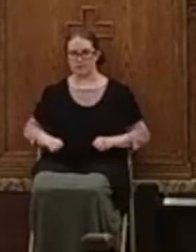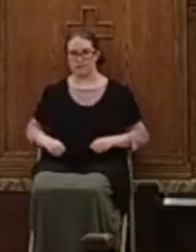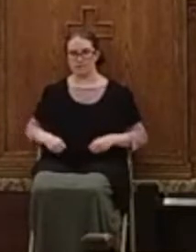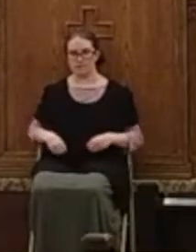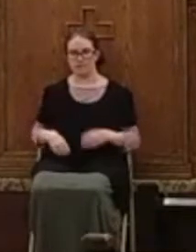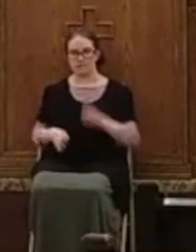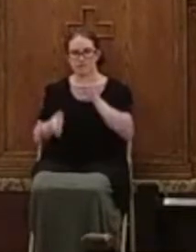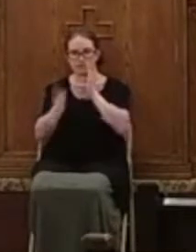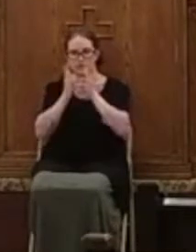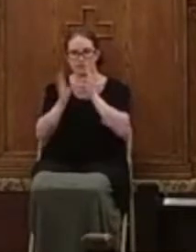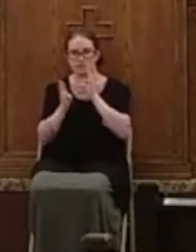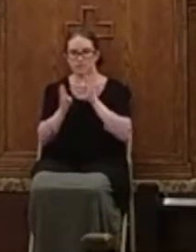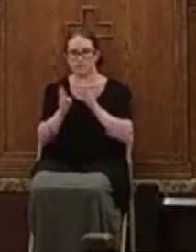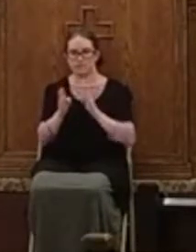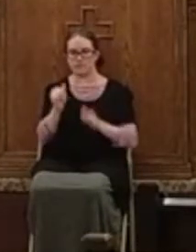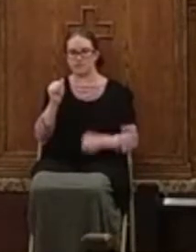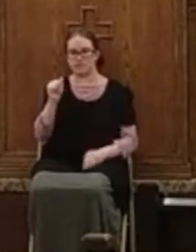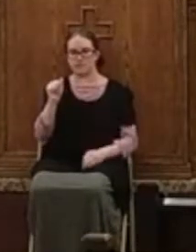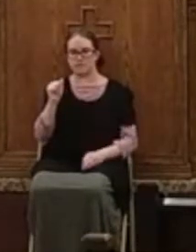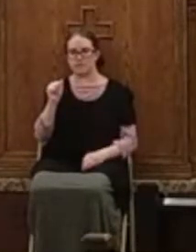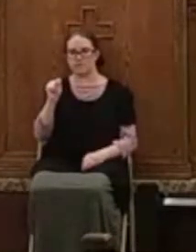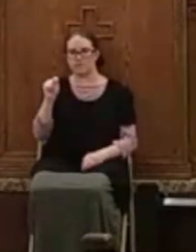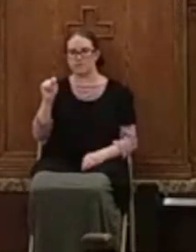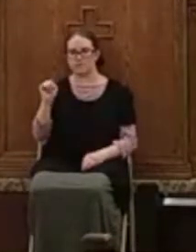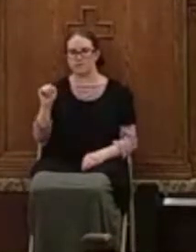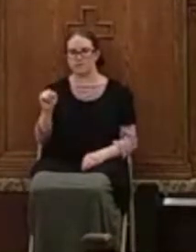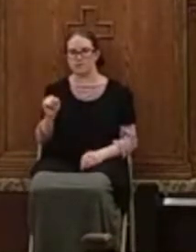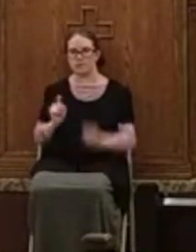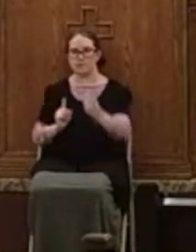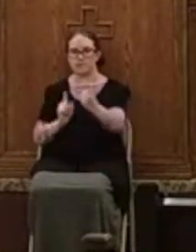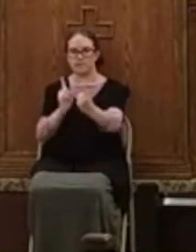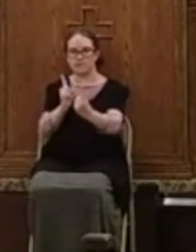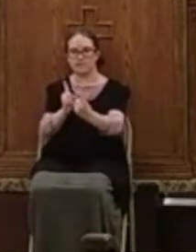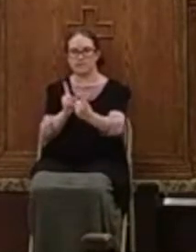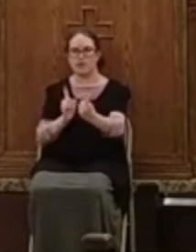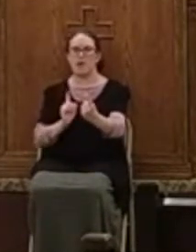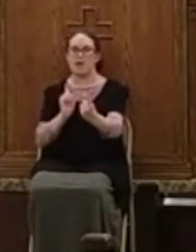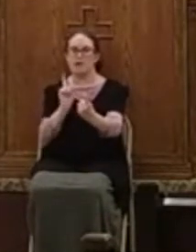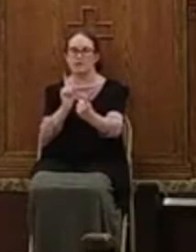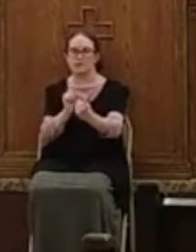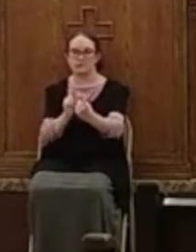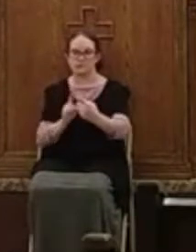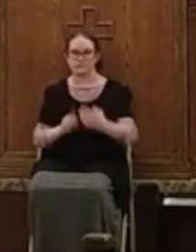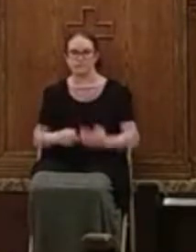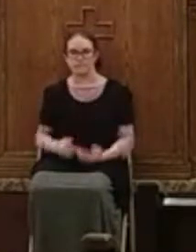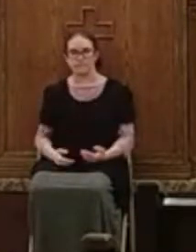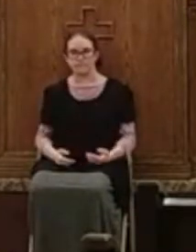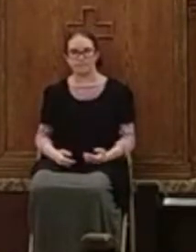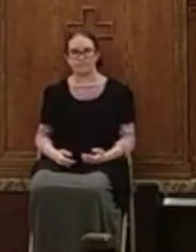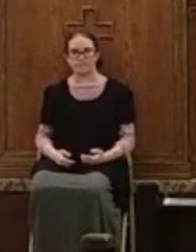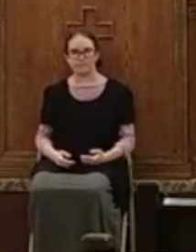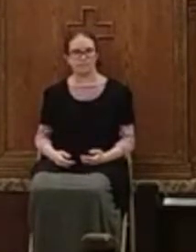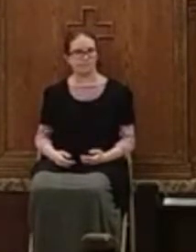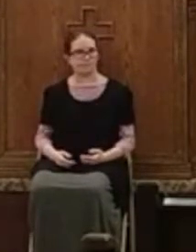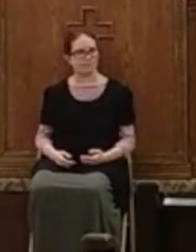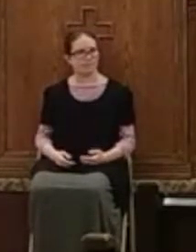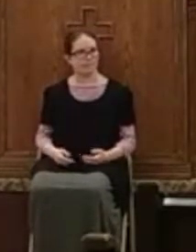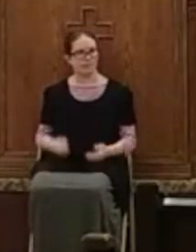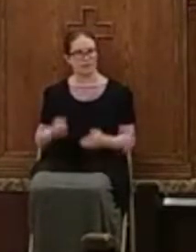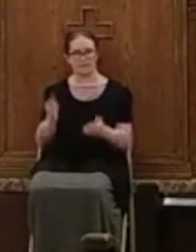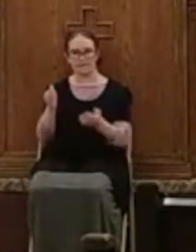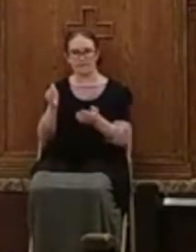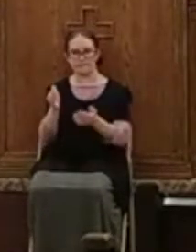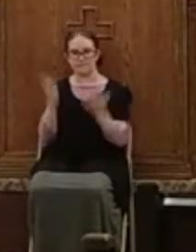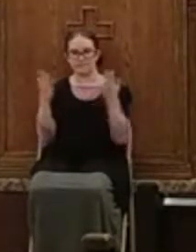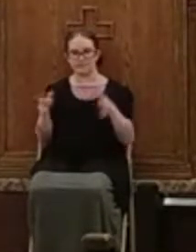I want to talk about the attitude real quick, the attitude of our approach, how we should approach this after repentance,